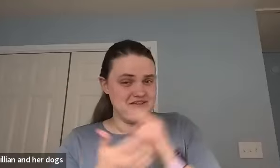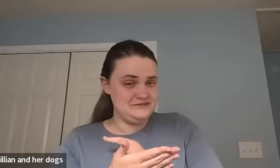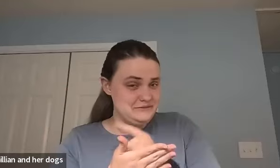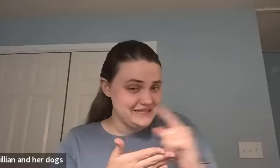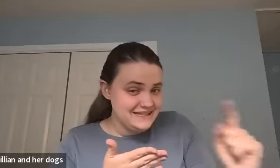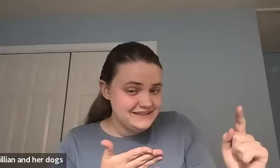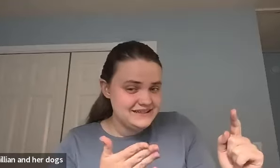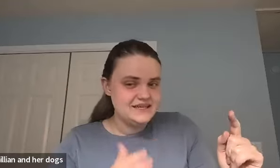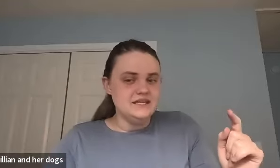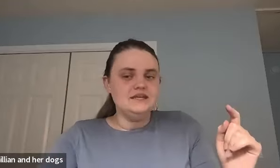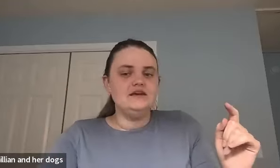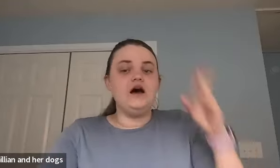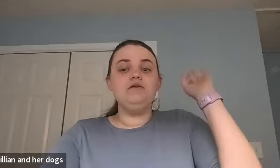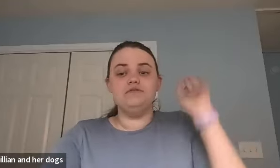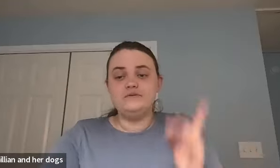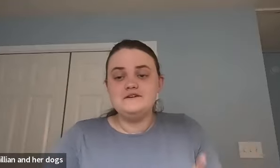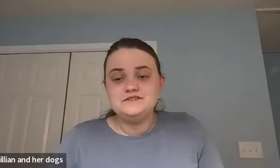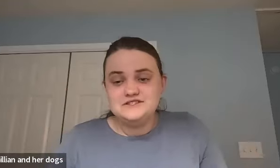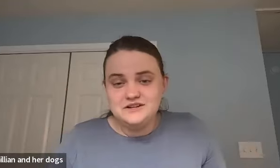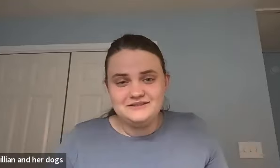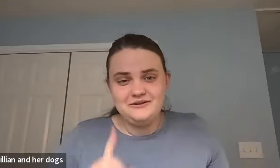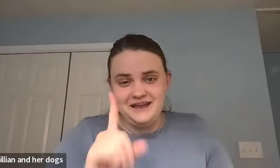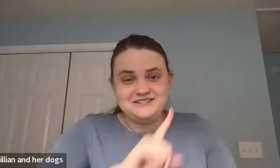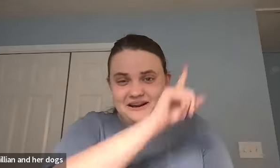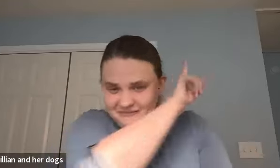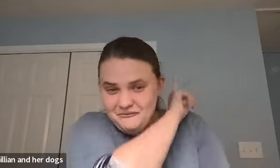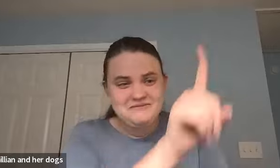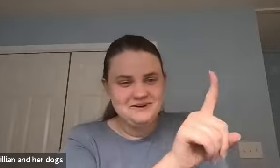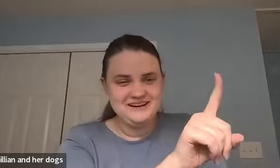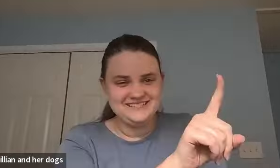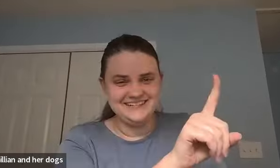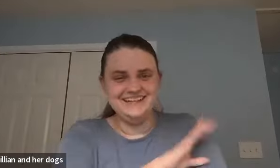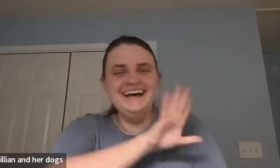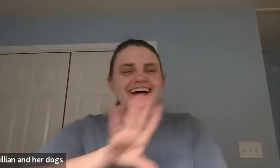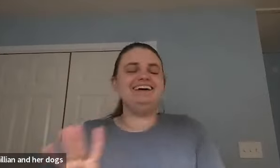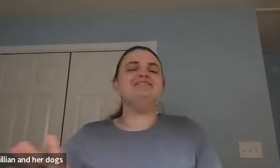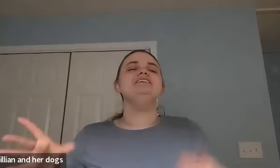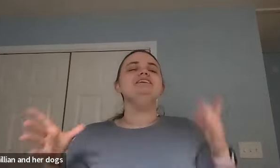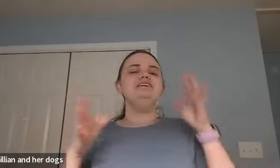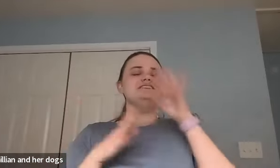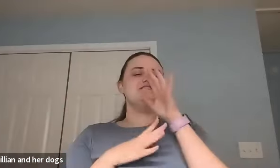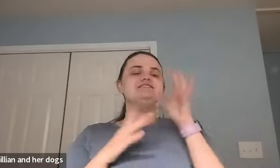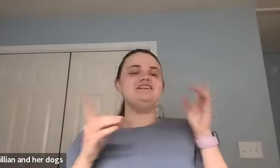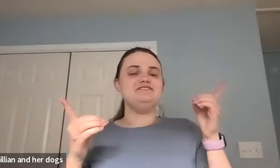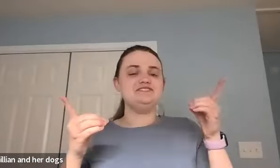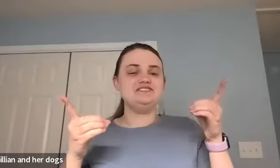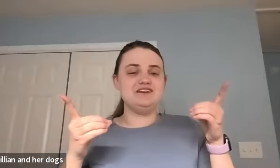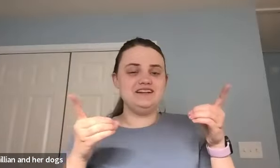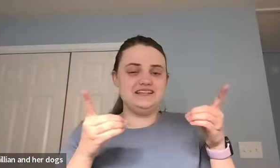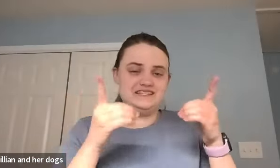y'all's week. Oh, the word for dessert. Okay, sorry. One more question. So the sign for dessert is going